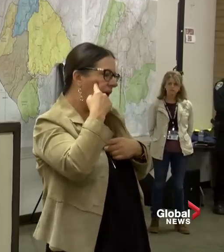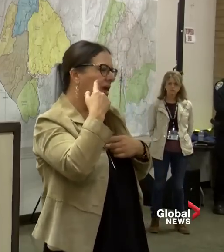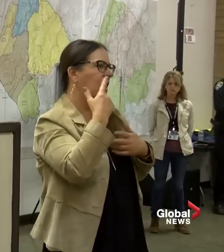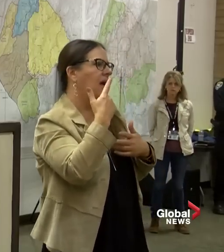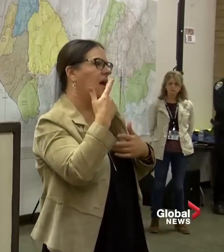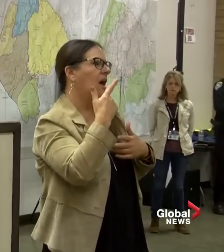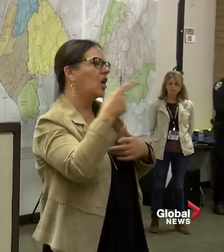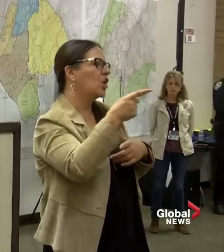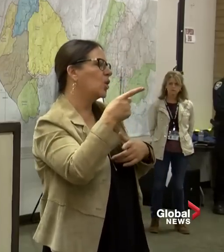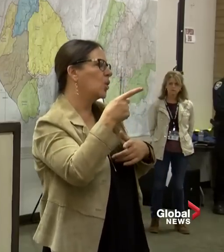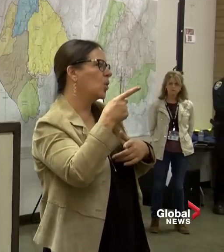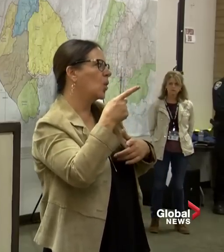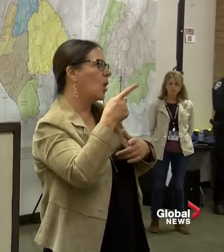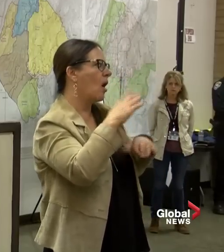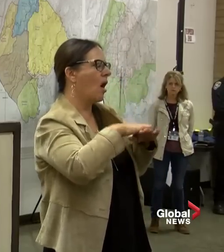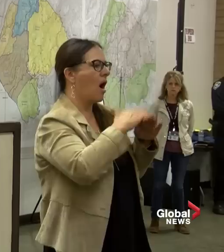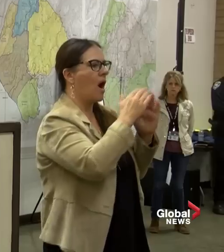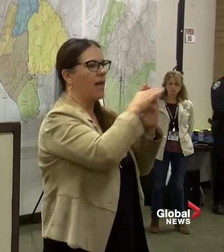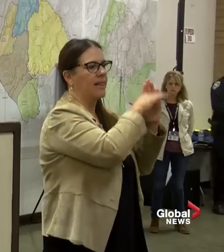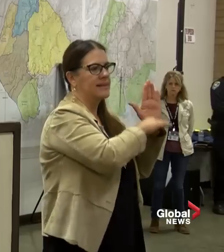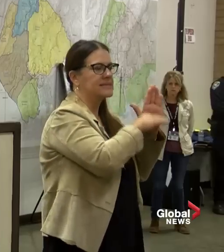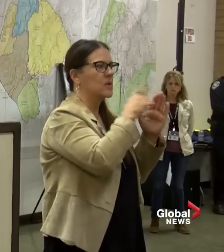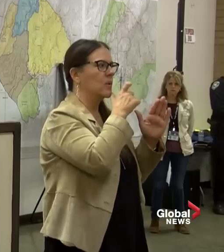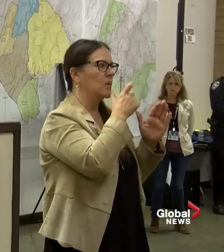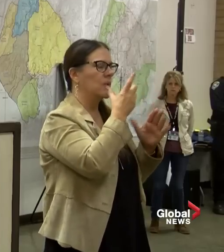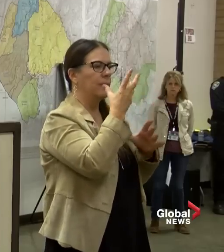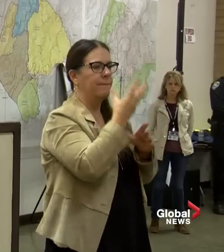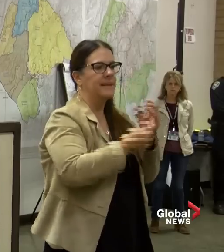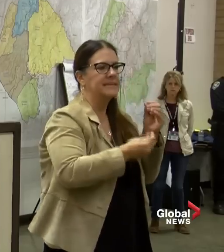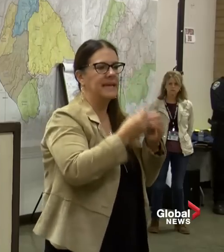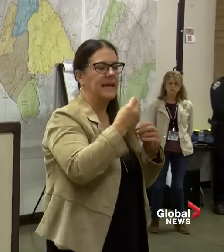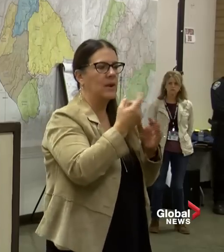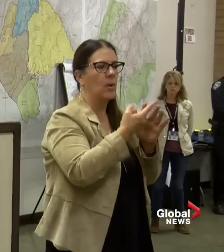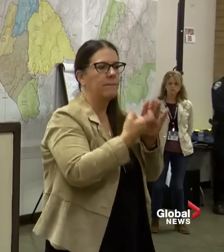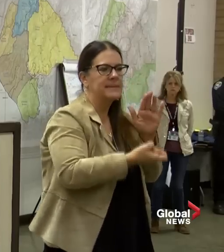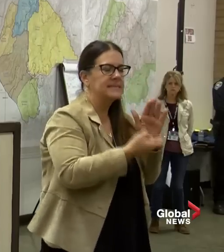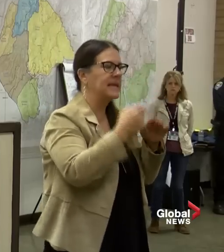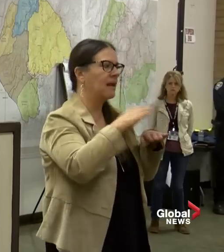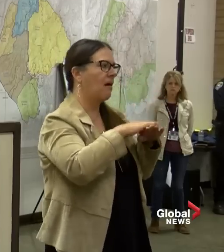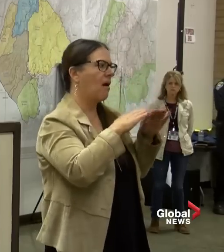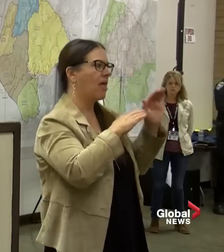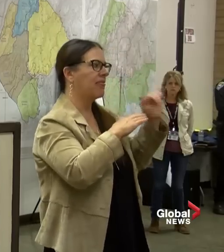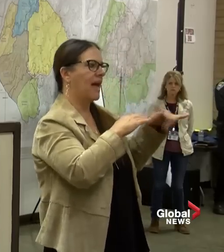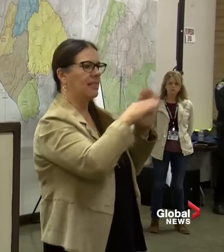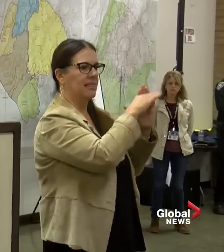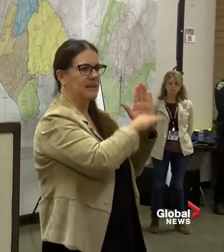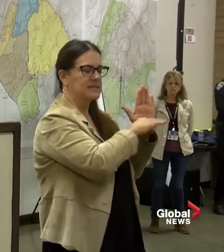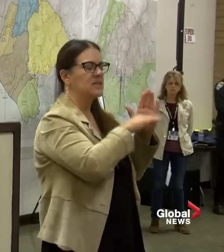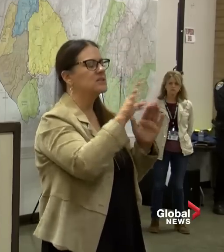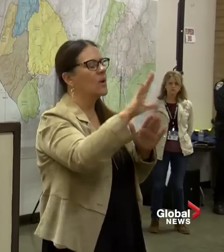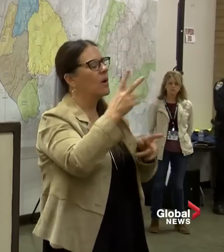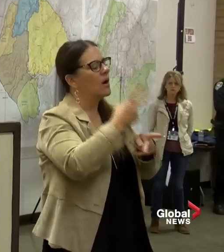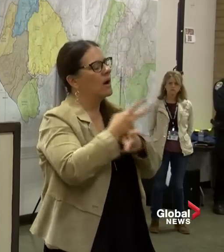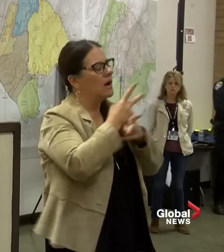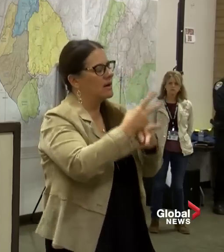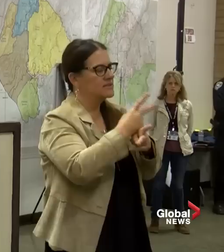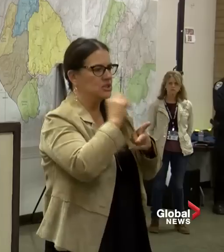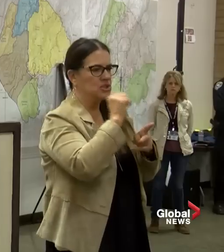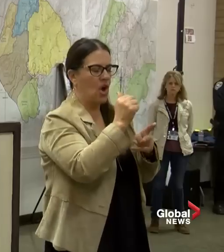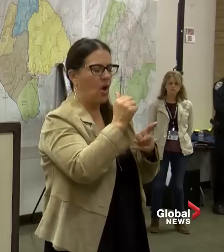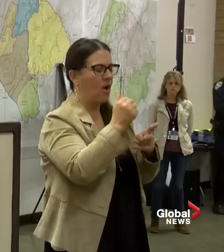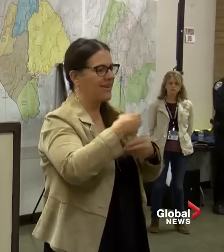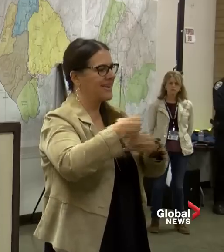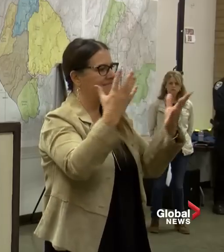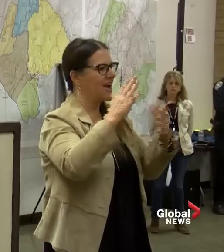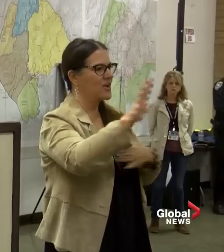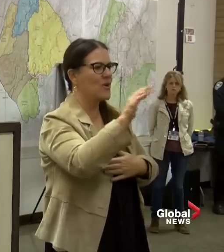It will be obvious that these are scammers. Be very, very careful of giving any sort of personal information